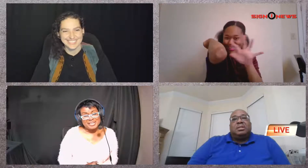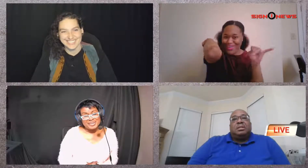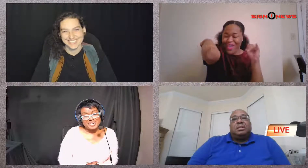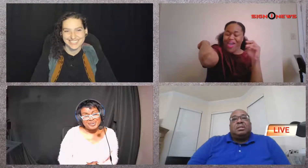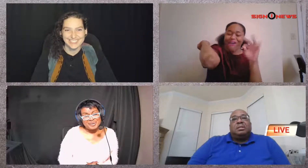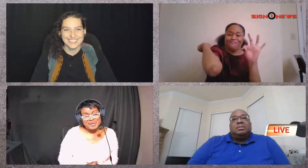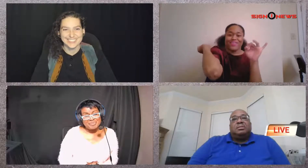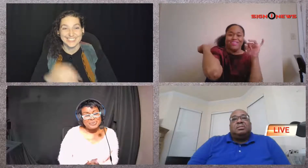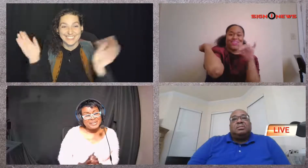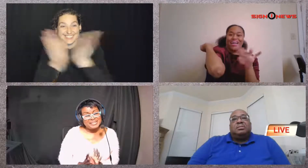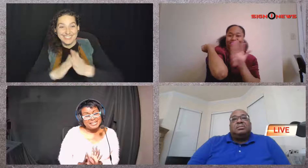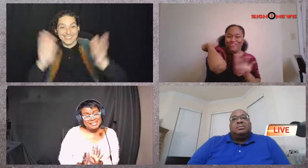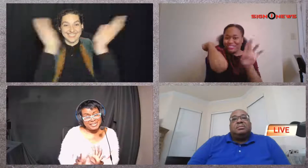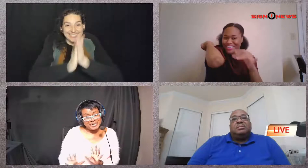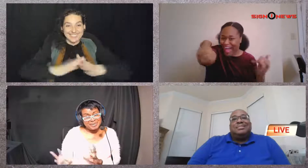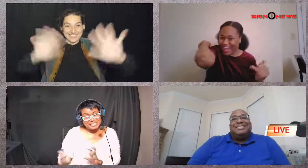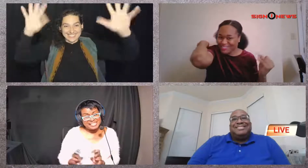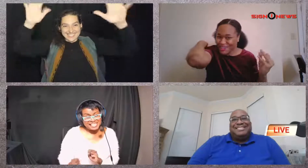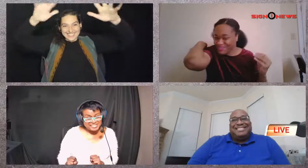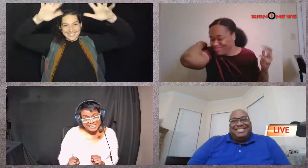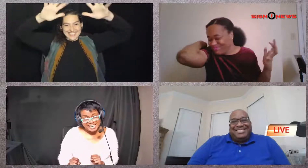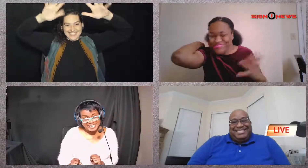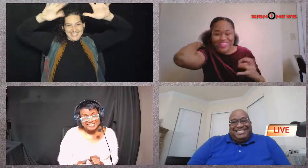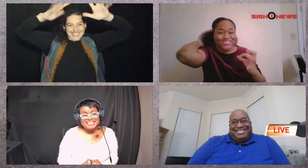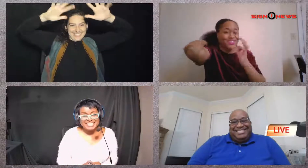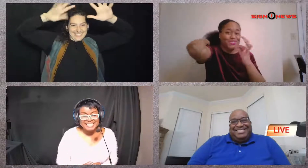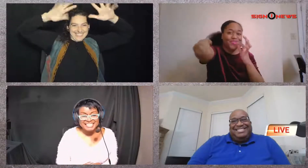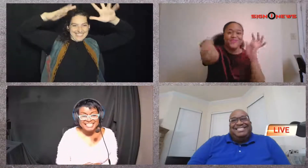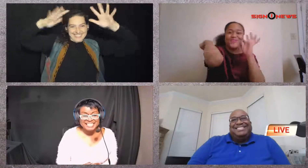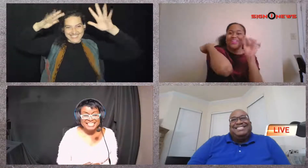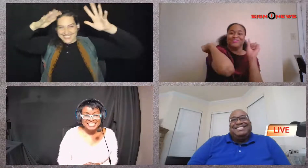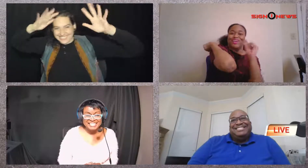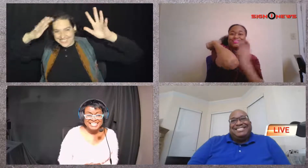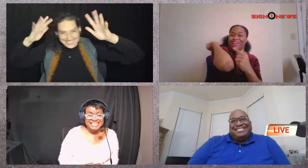And so I want to let you know, I'm proud to let you know I'm a senior now.